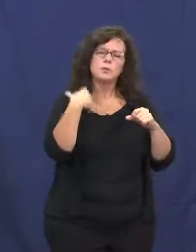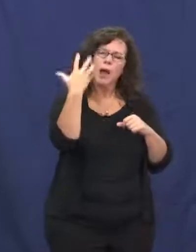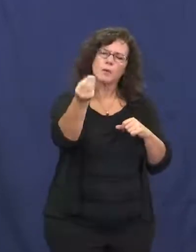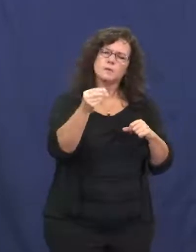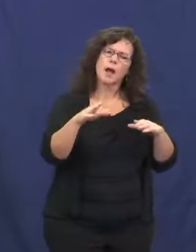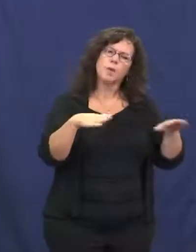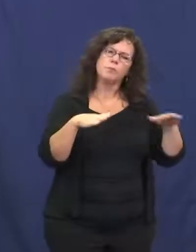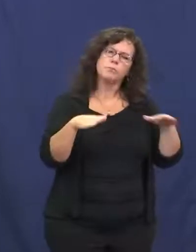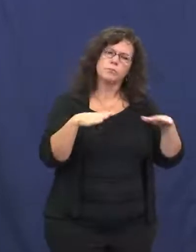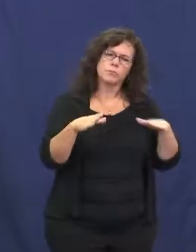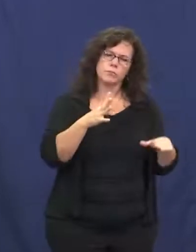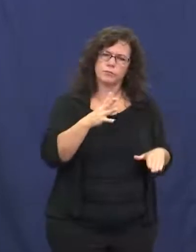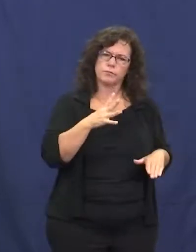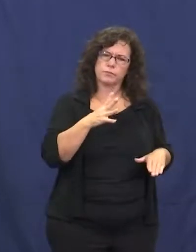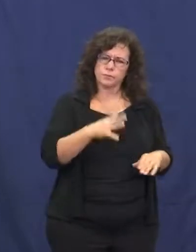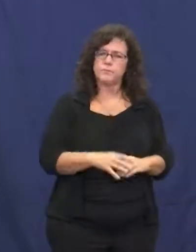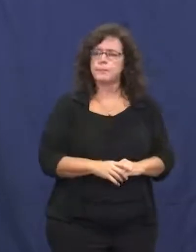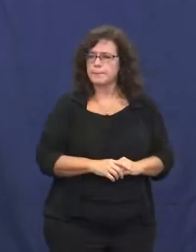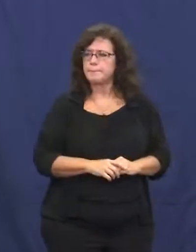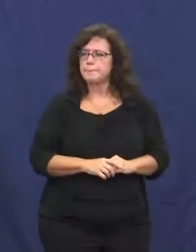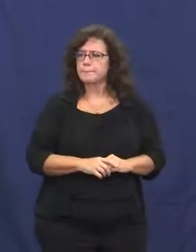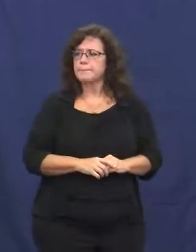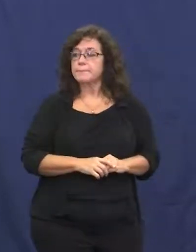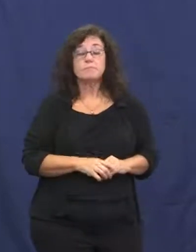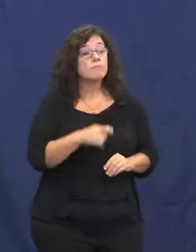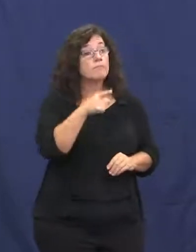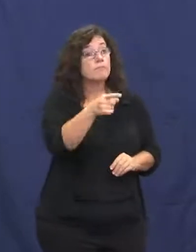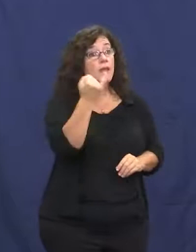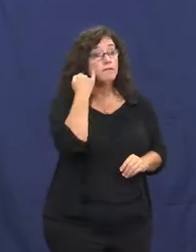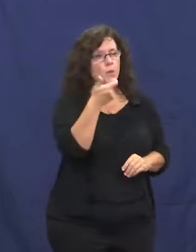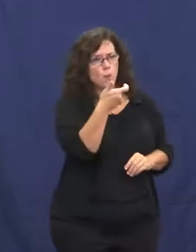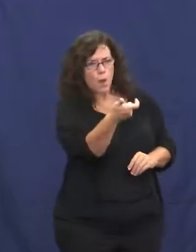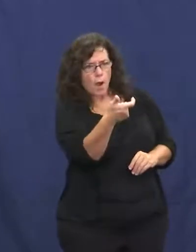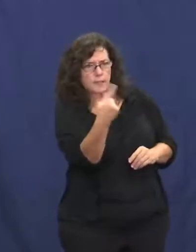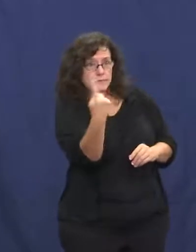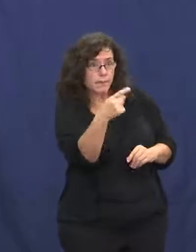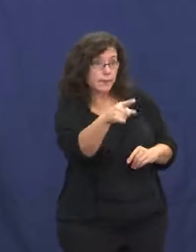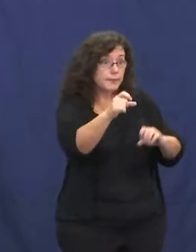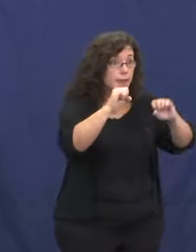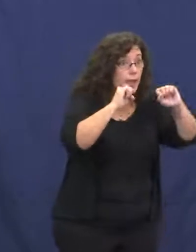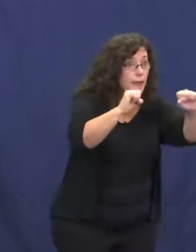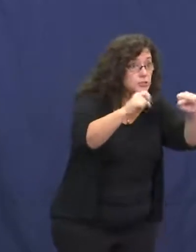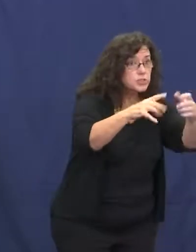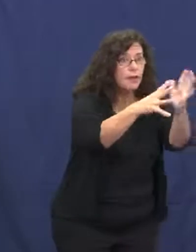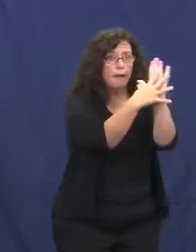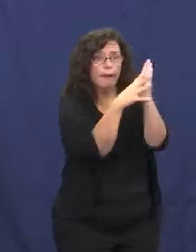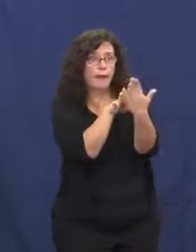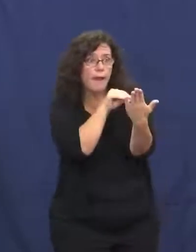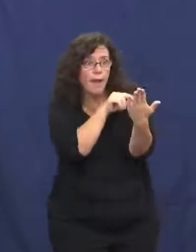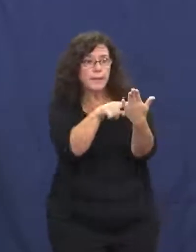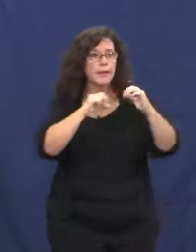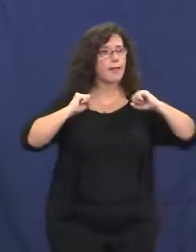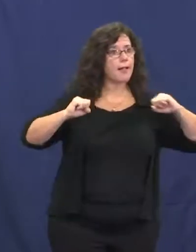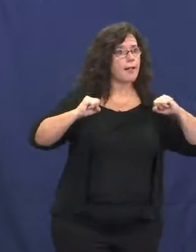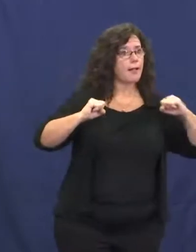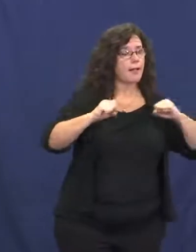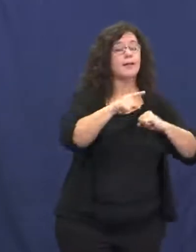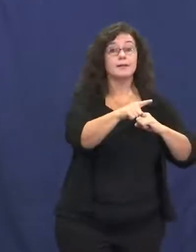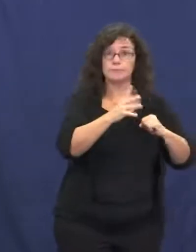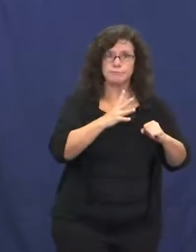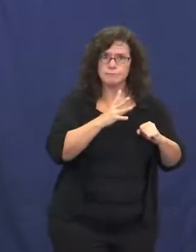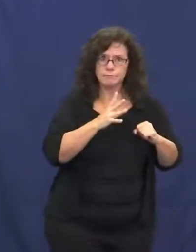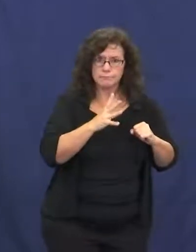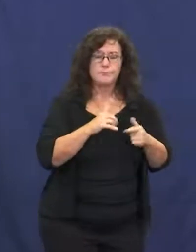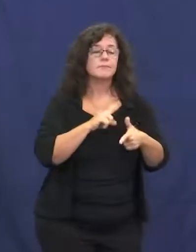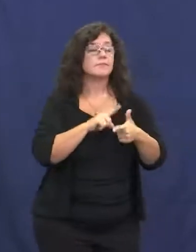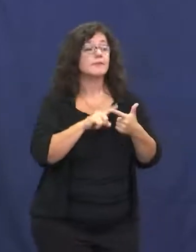great. Video-based, evidence-based exercises or outdoor evidence-based activities are also good, and that way, like I mentioned, can